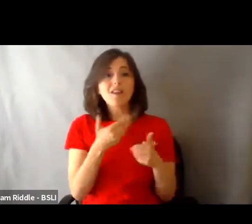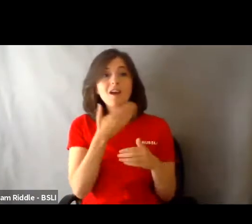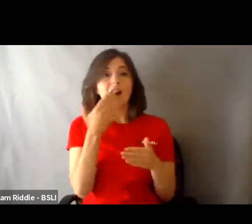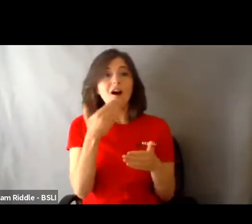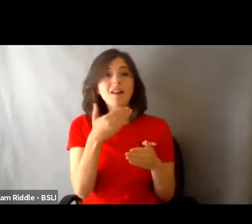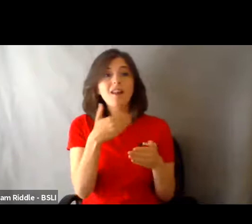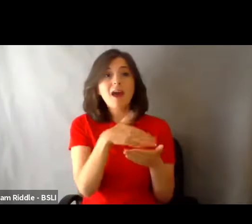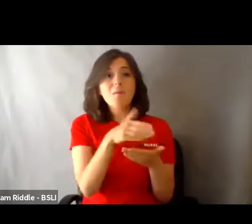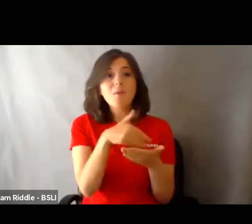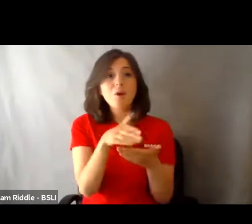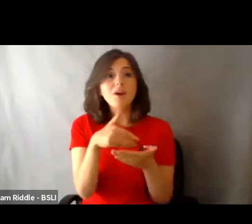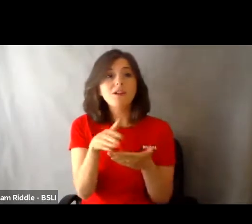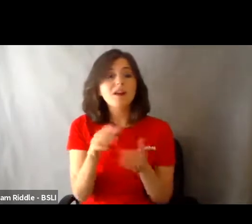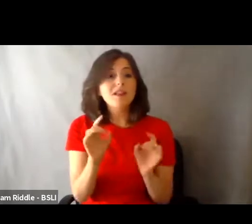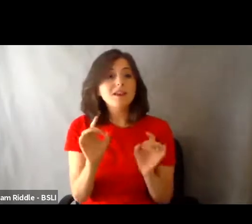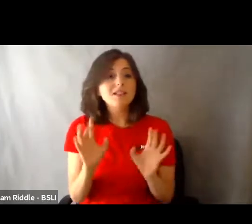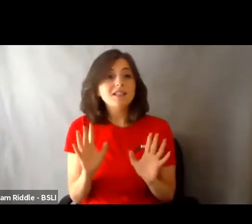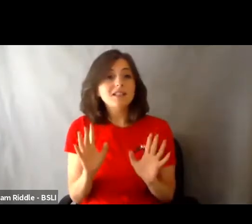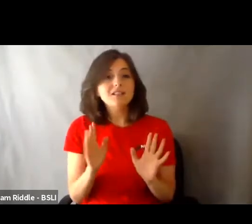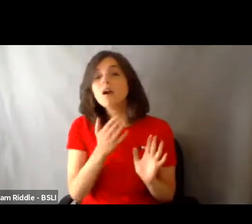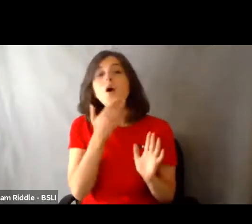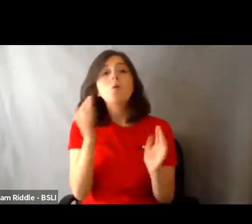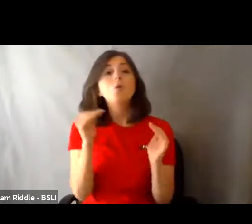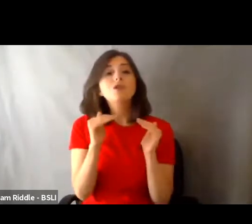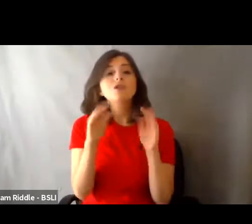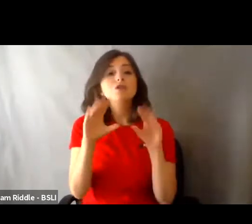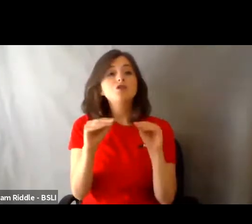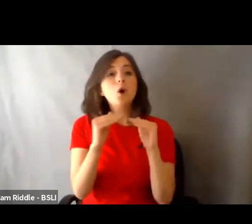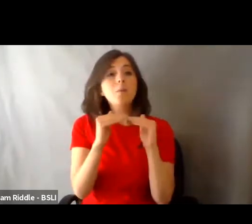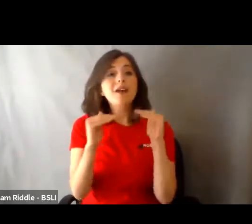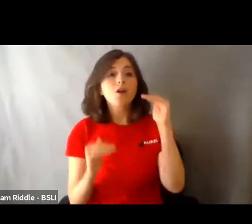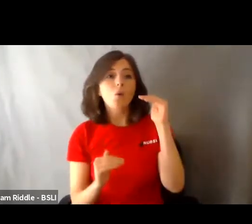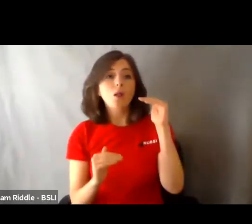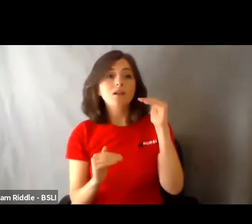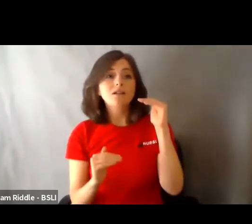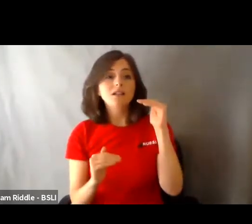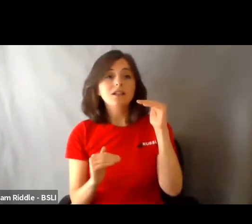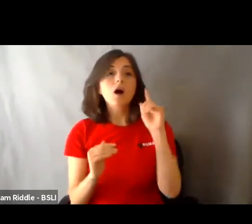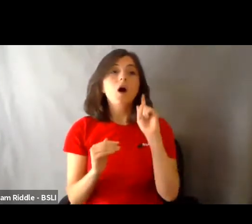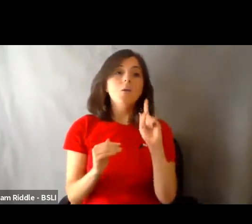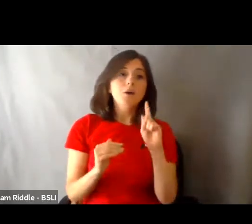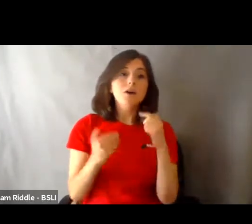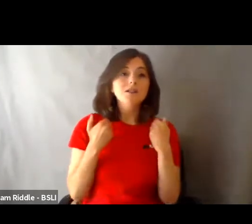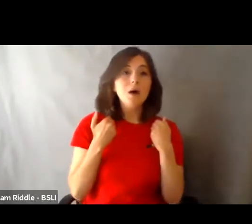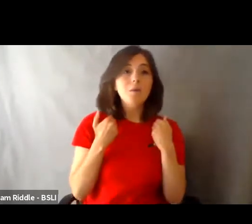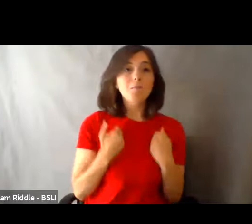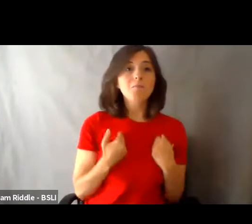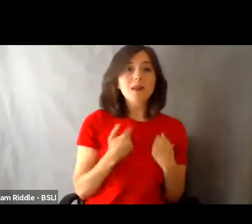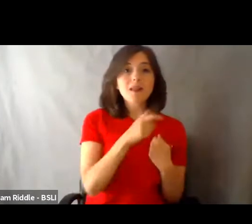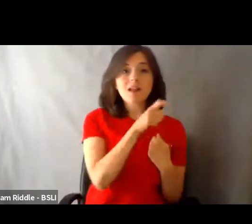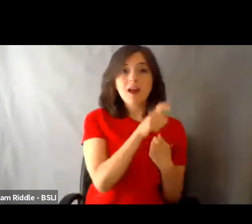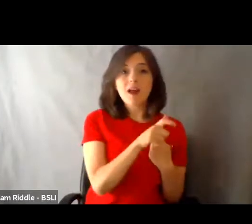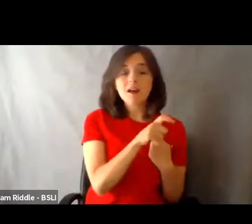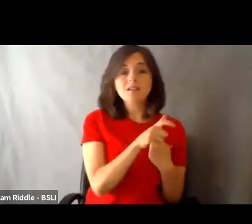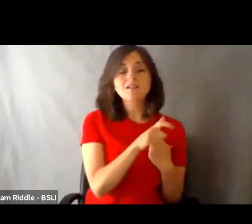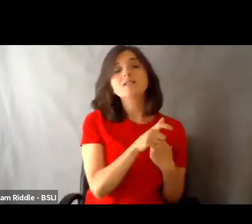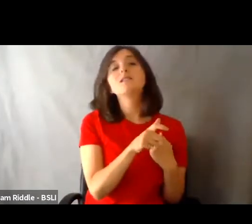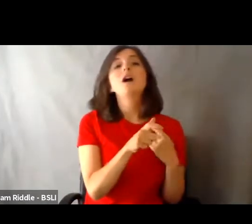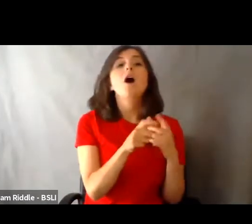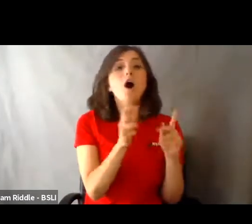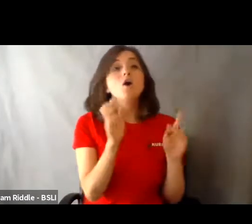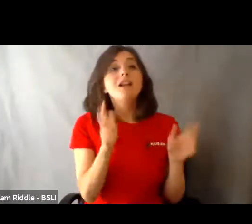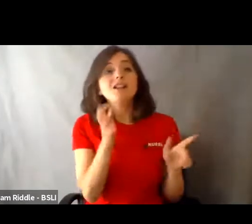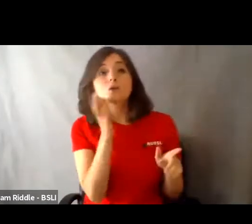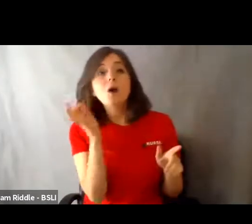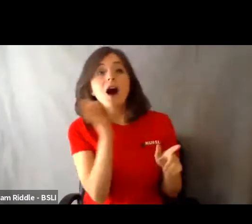stop inequality per se, but get billionaires and their corporations to pay tax,